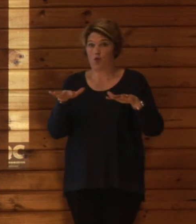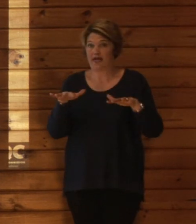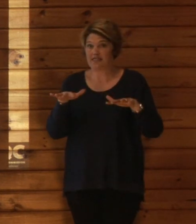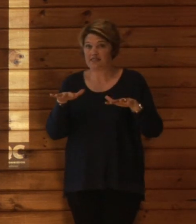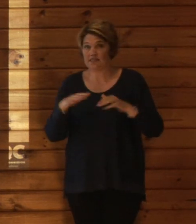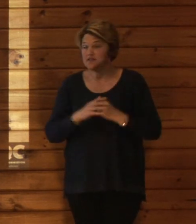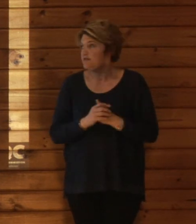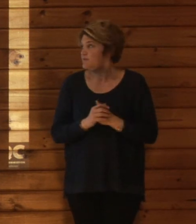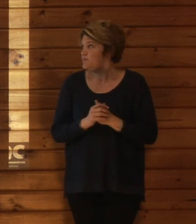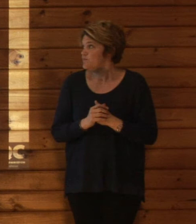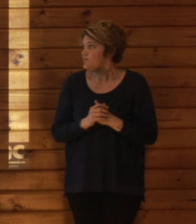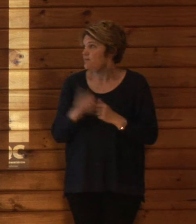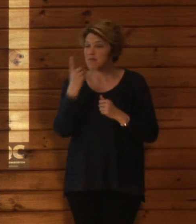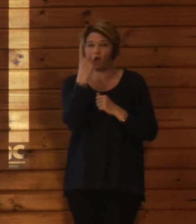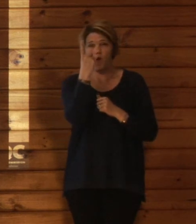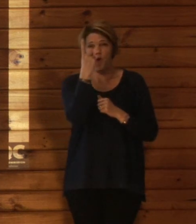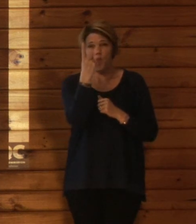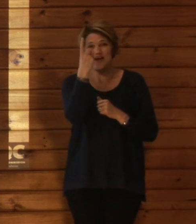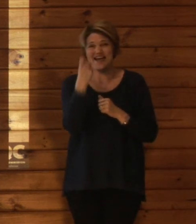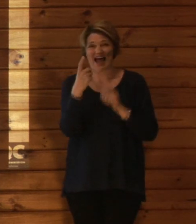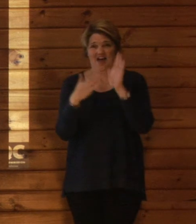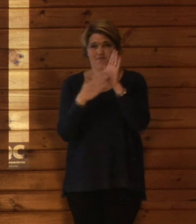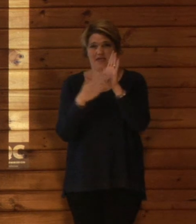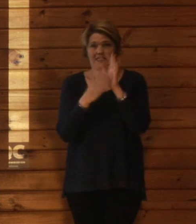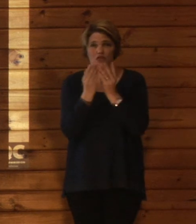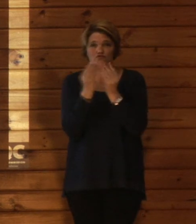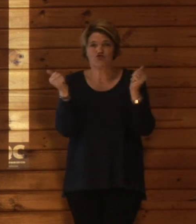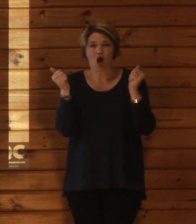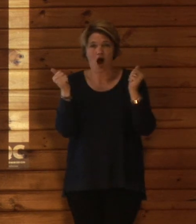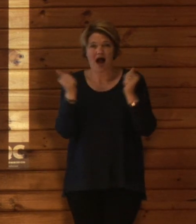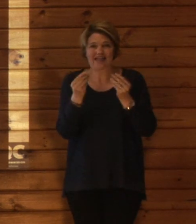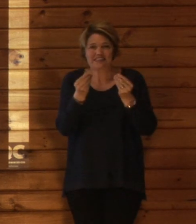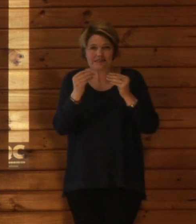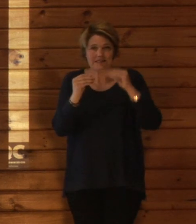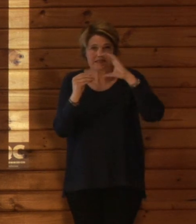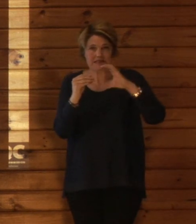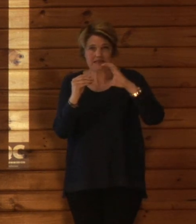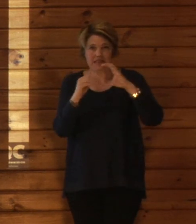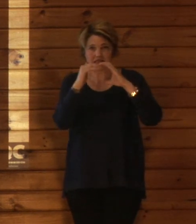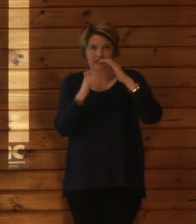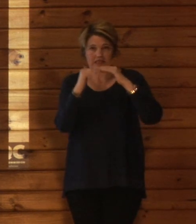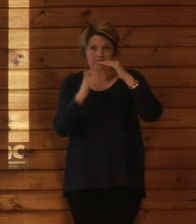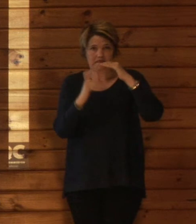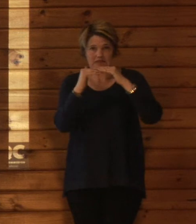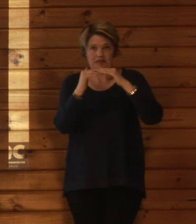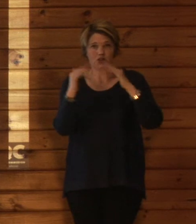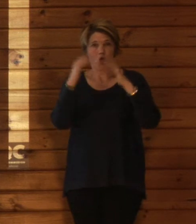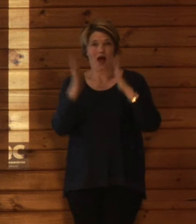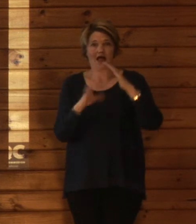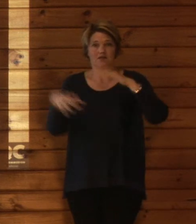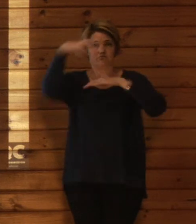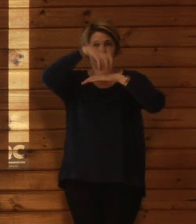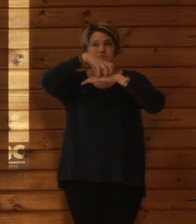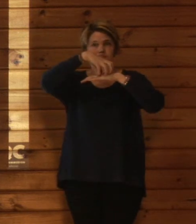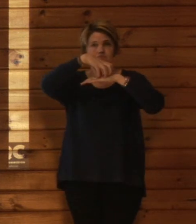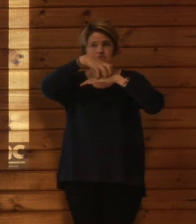of dry material above the water table. That's what helps hold your house in place. When this land drops